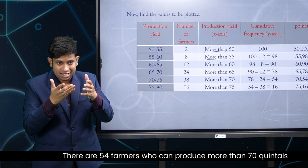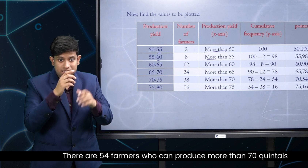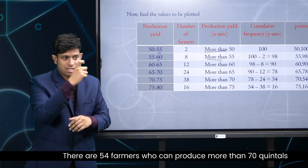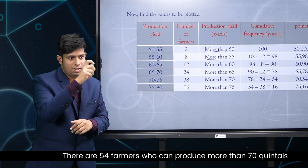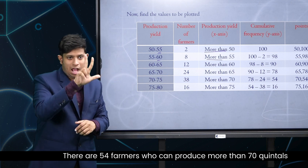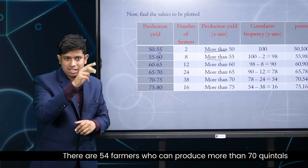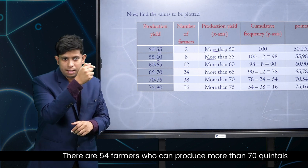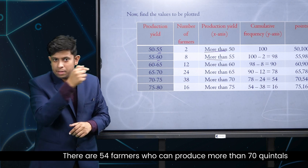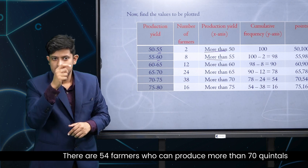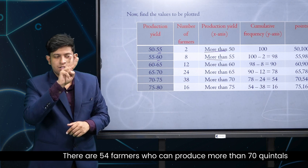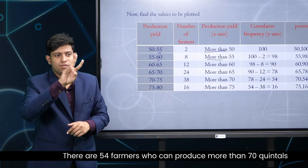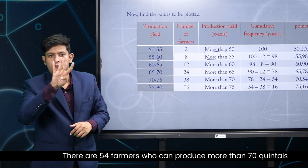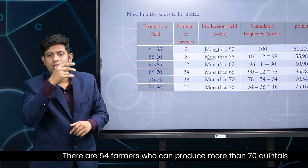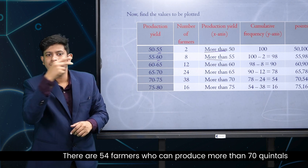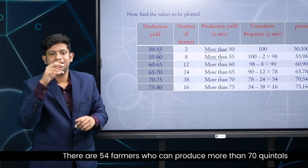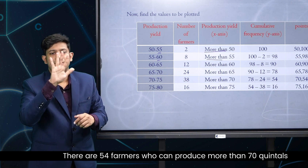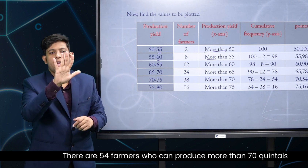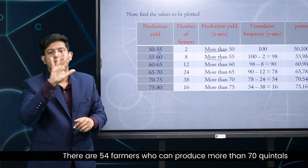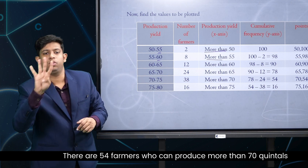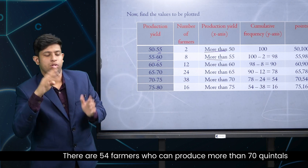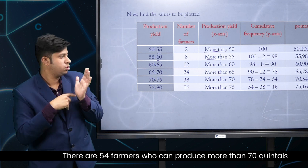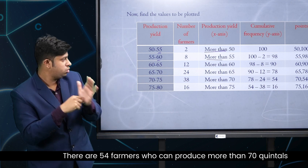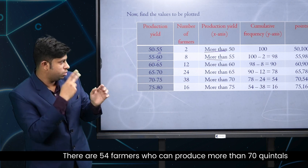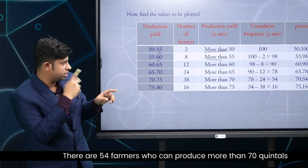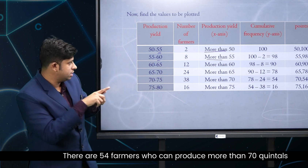are 54 farmers who can produce more than 70 quintals.